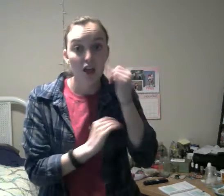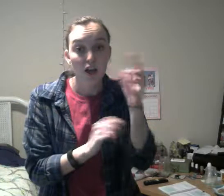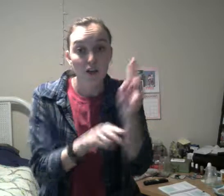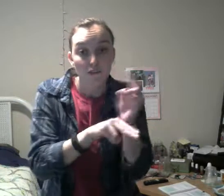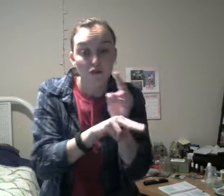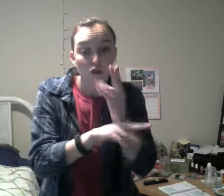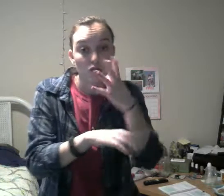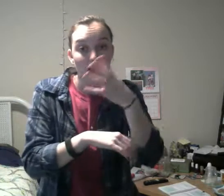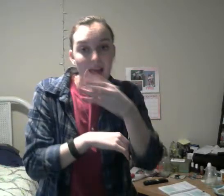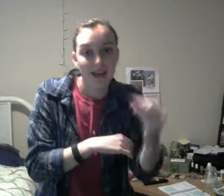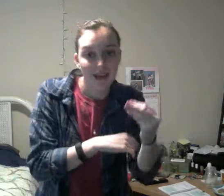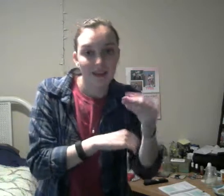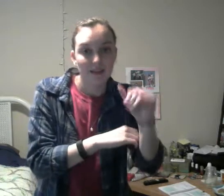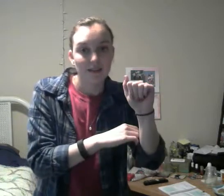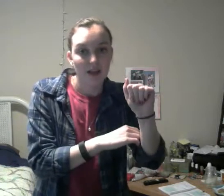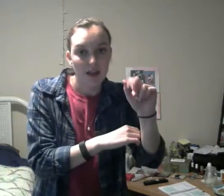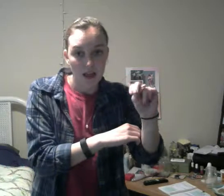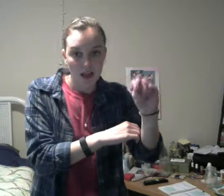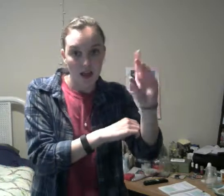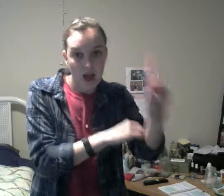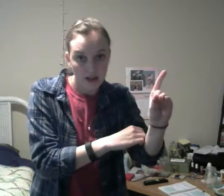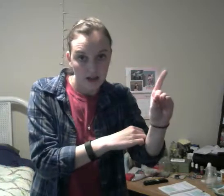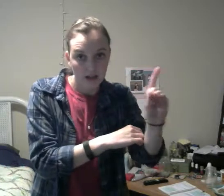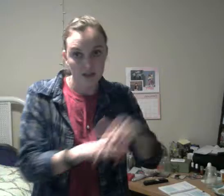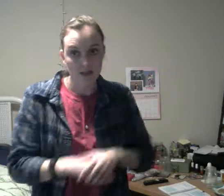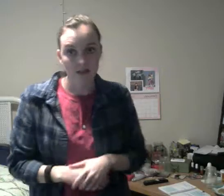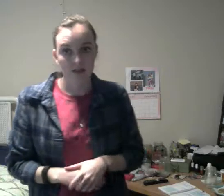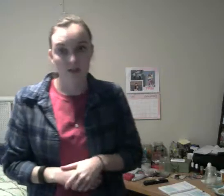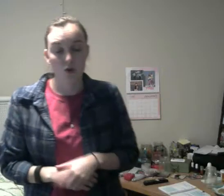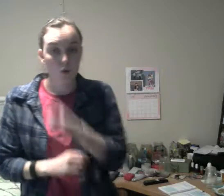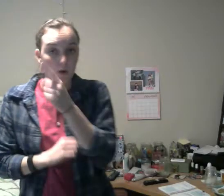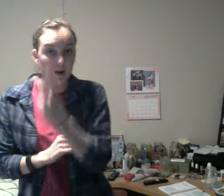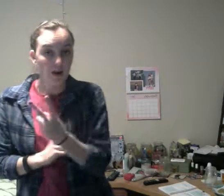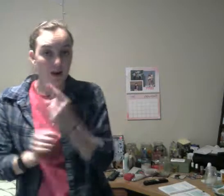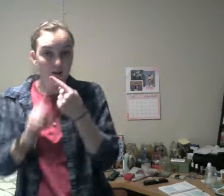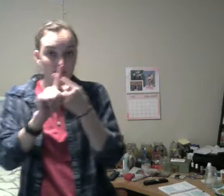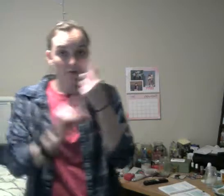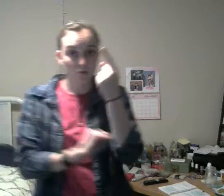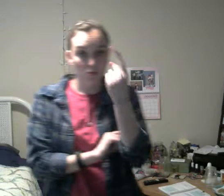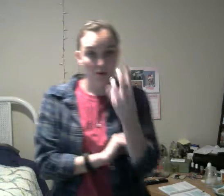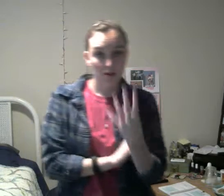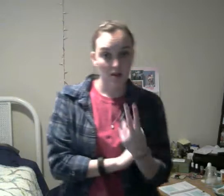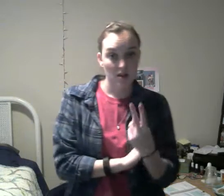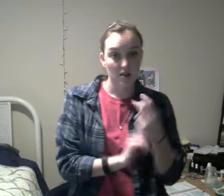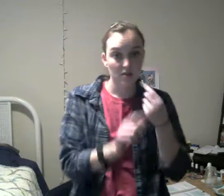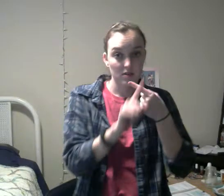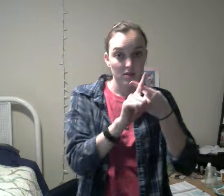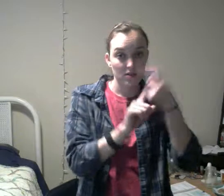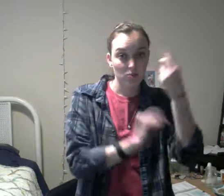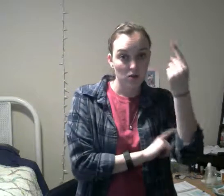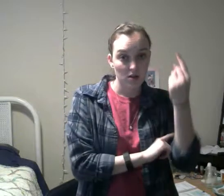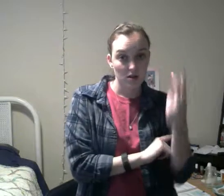boy and a boy? Will it be 1/2 times 1/2 times 1/2, or a 1 in 8 probability? You could say, what